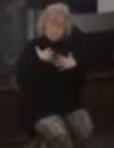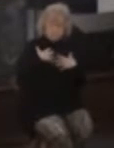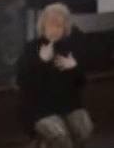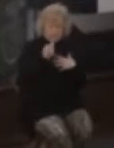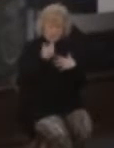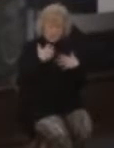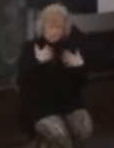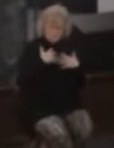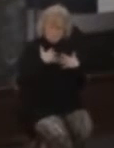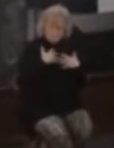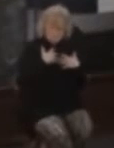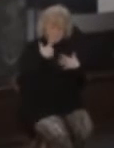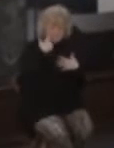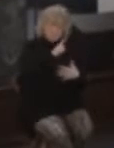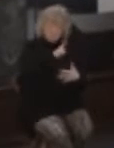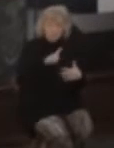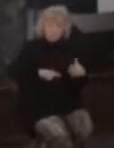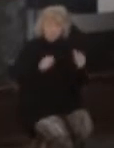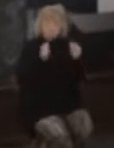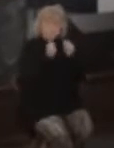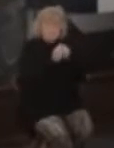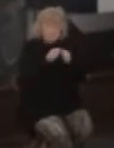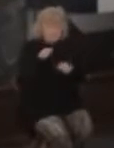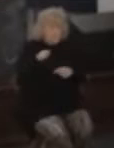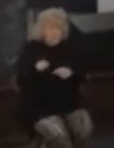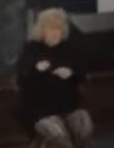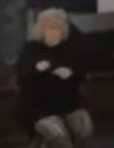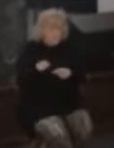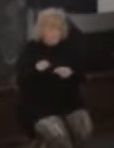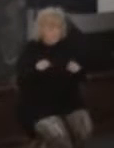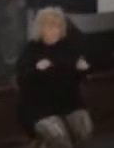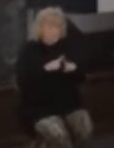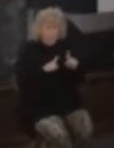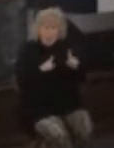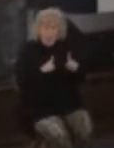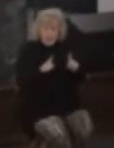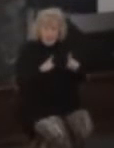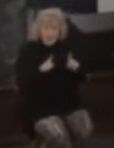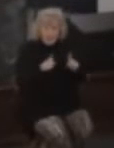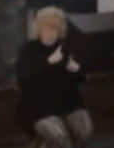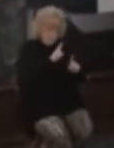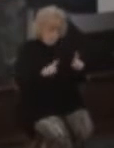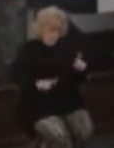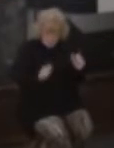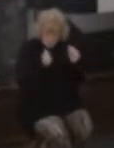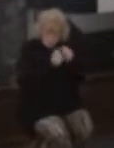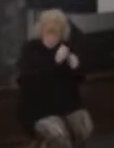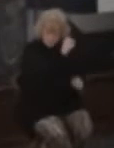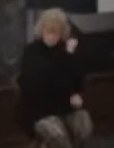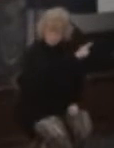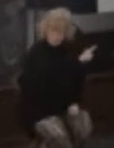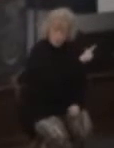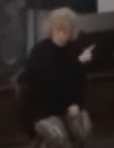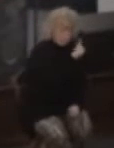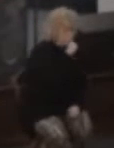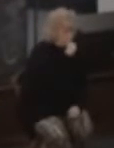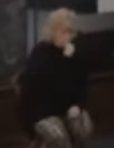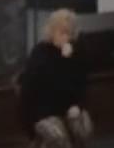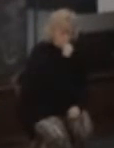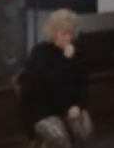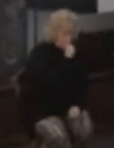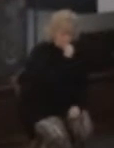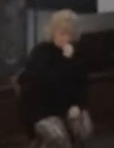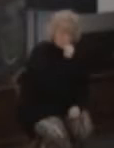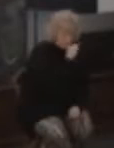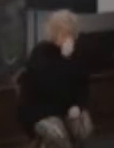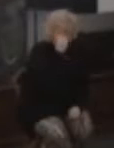because the Lord was with David, but the Lord had left Saul. Saul keeps giving David higher assignments in the army. I